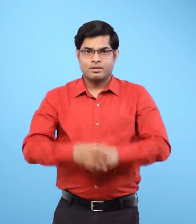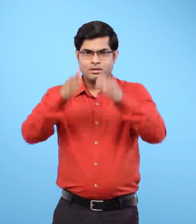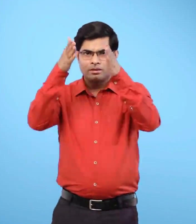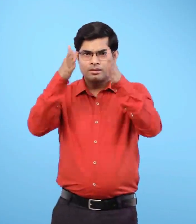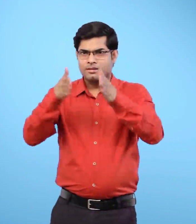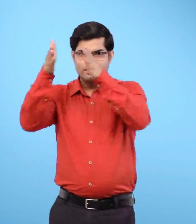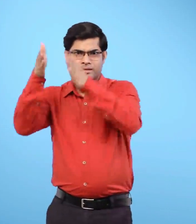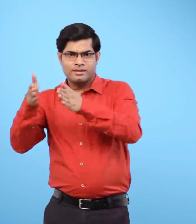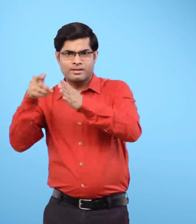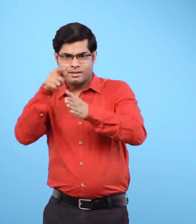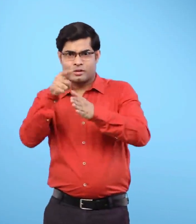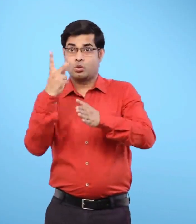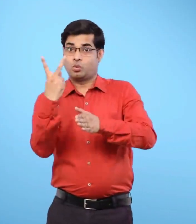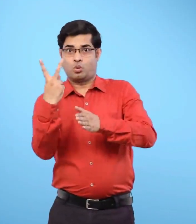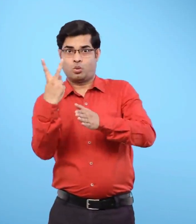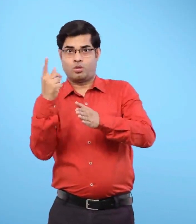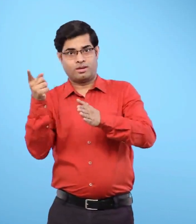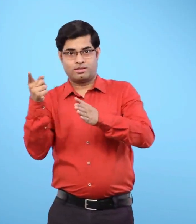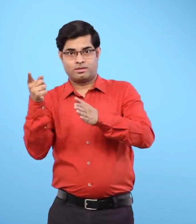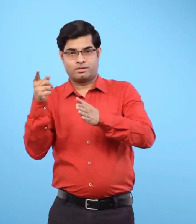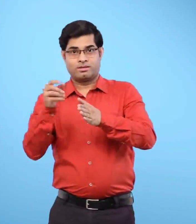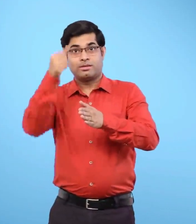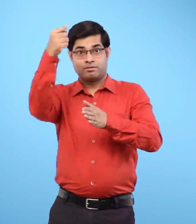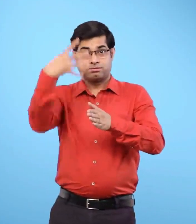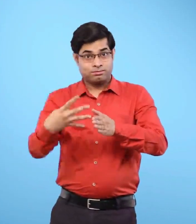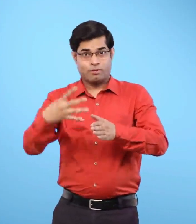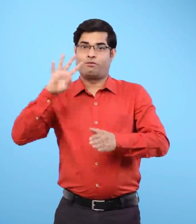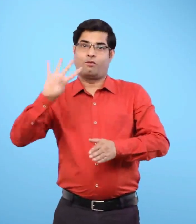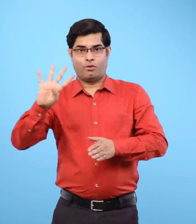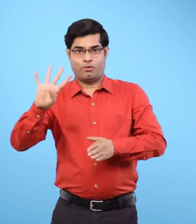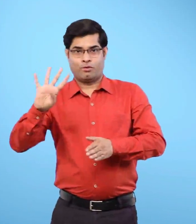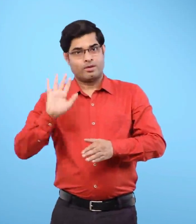There is a table with two columns and four rows.